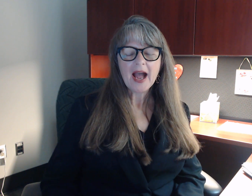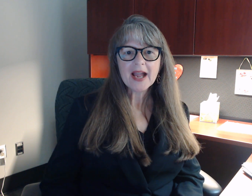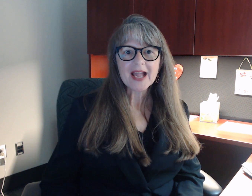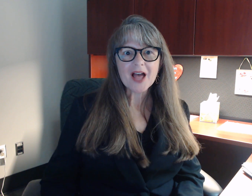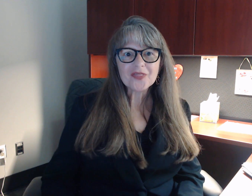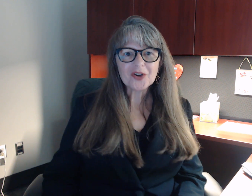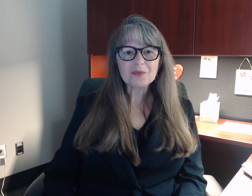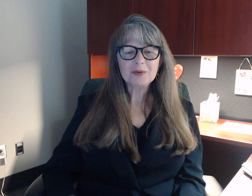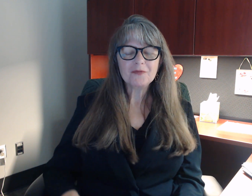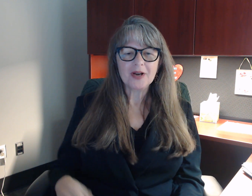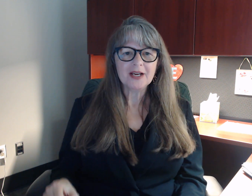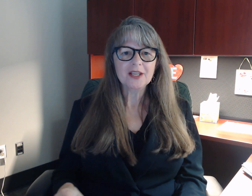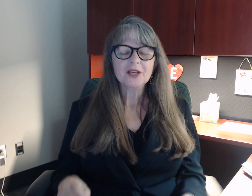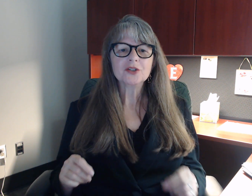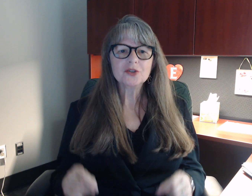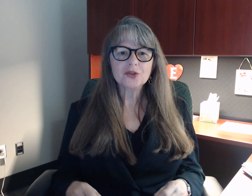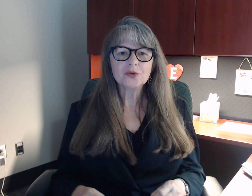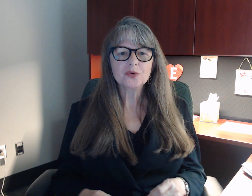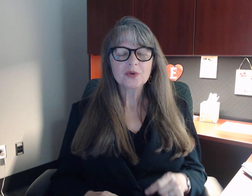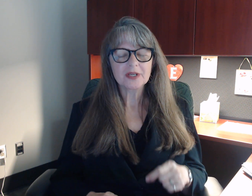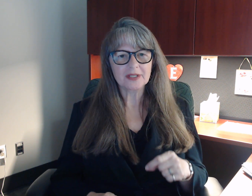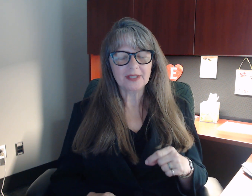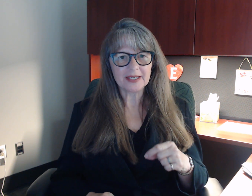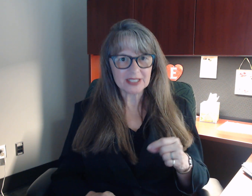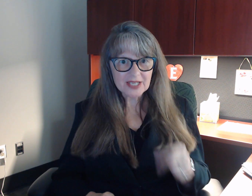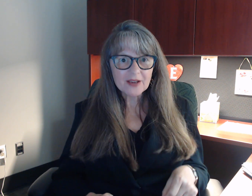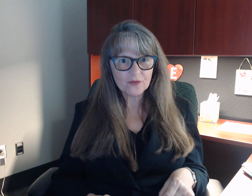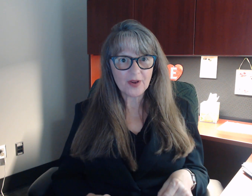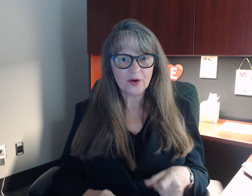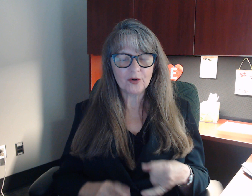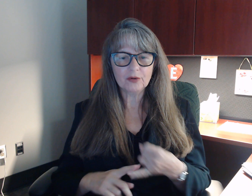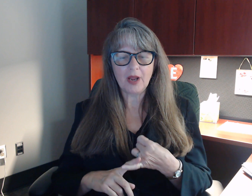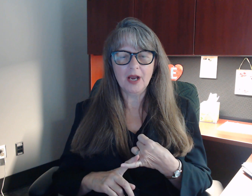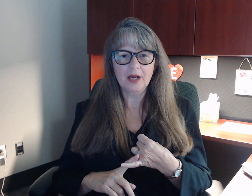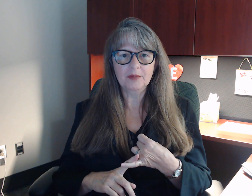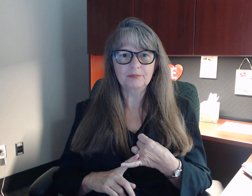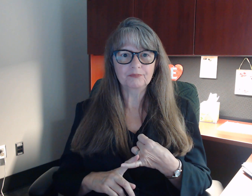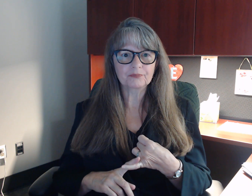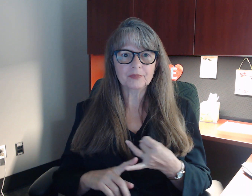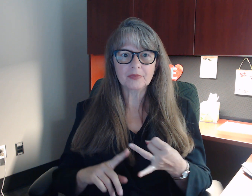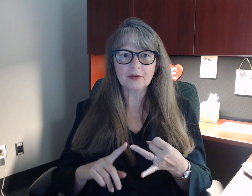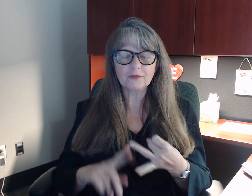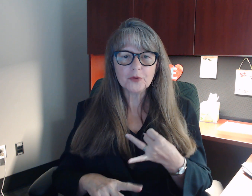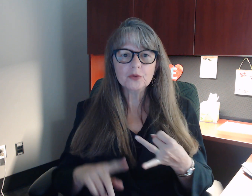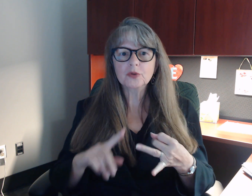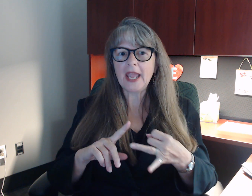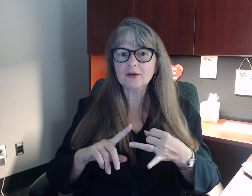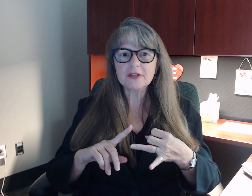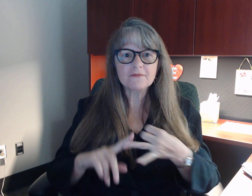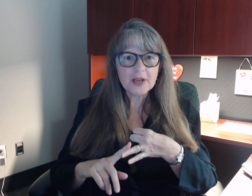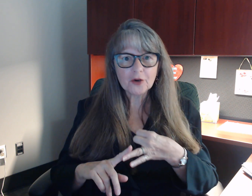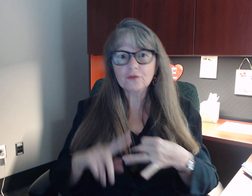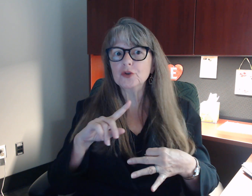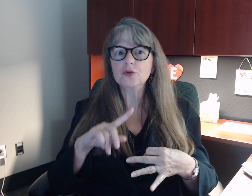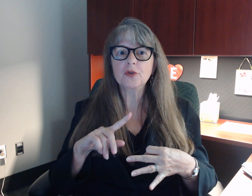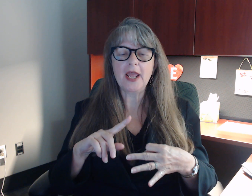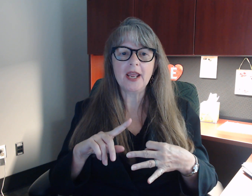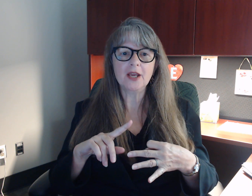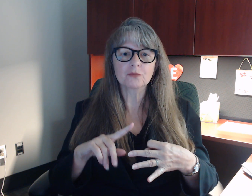Hi, I thought it would be fun to do like state fair food, county fair food, and